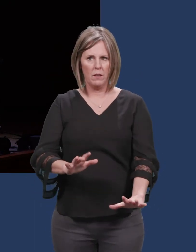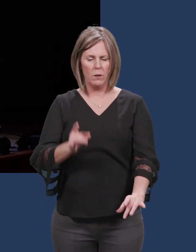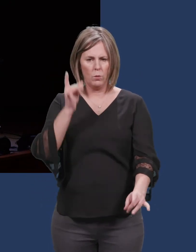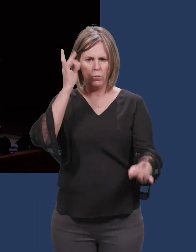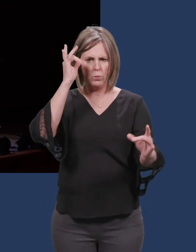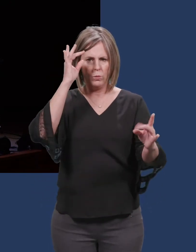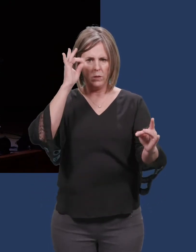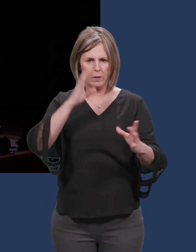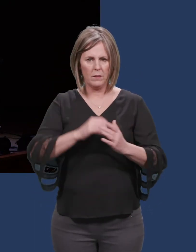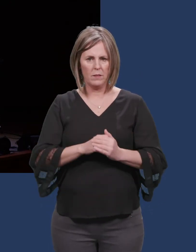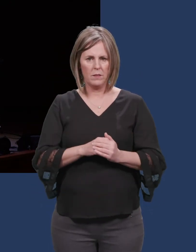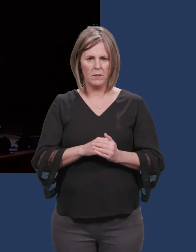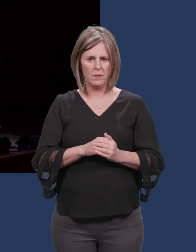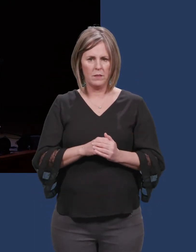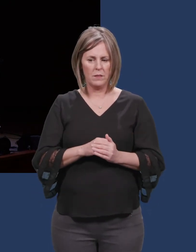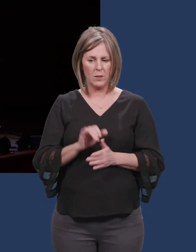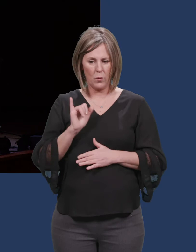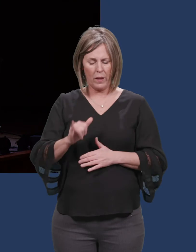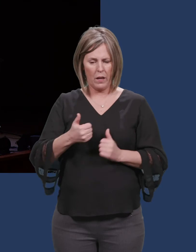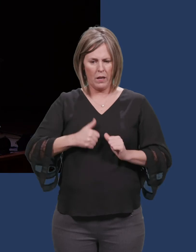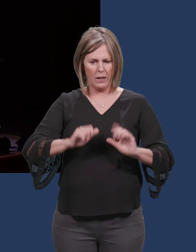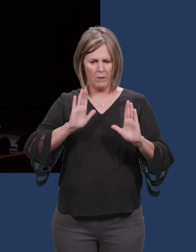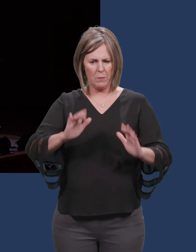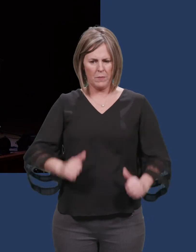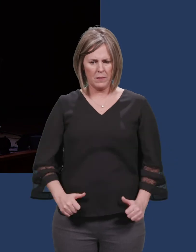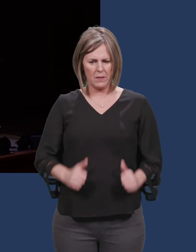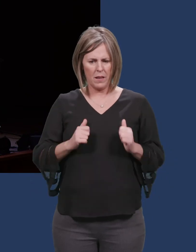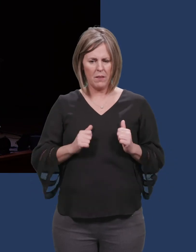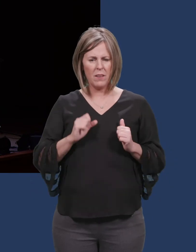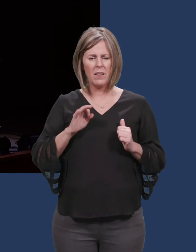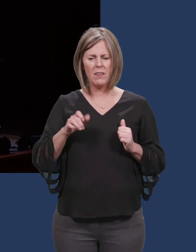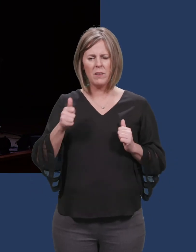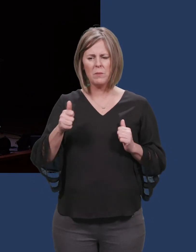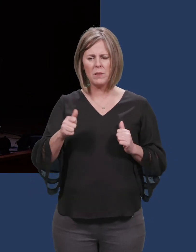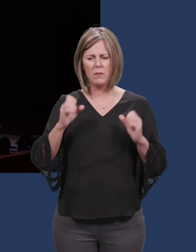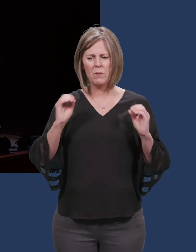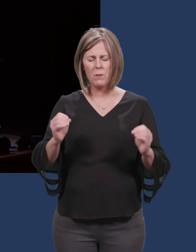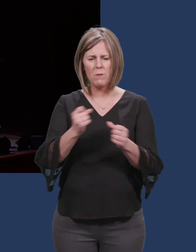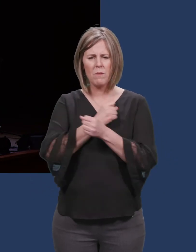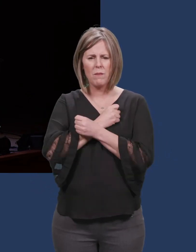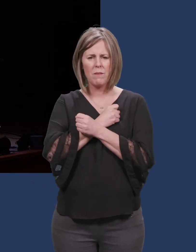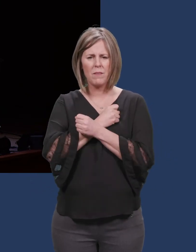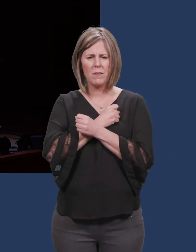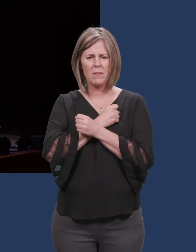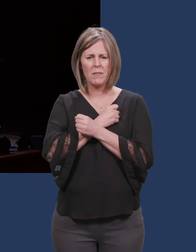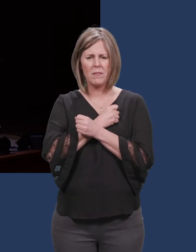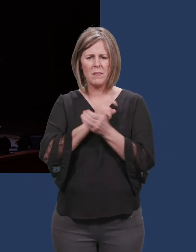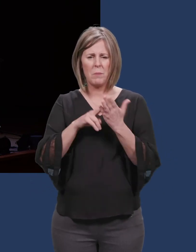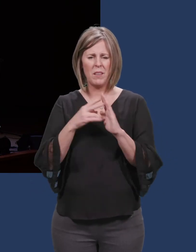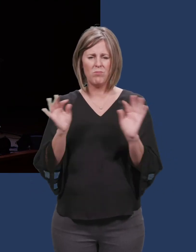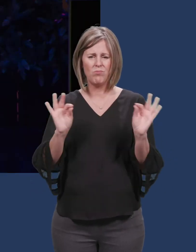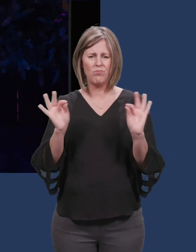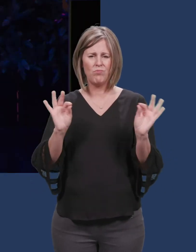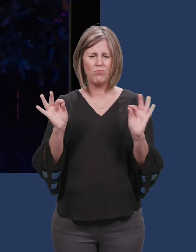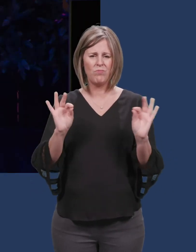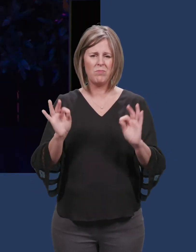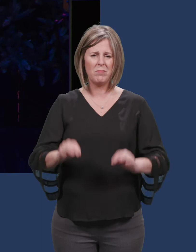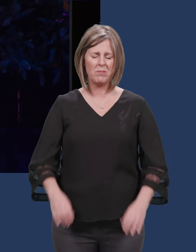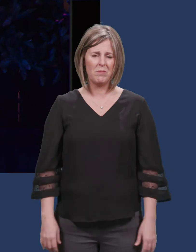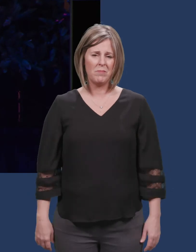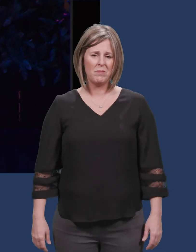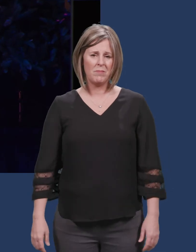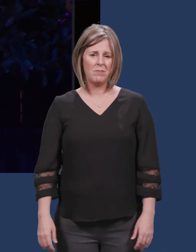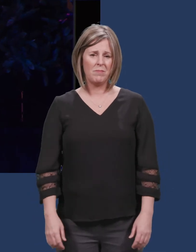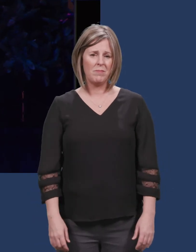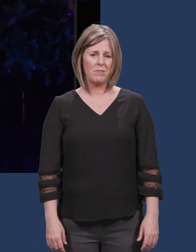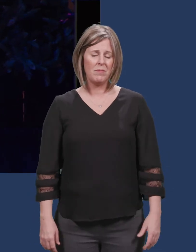as those sacrifices are, without love, they're nothing. See,